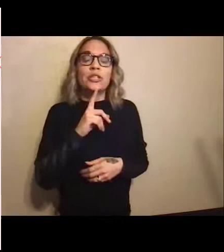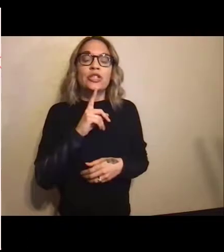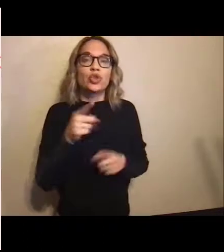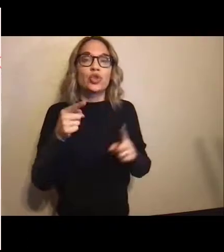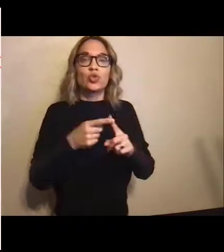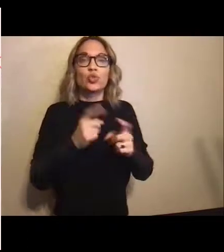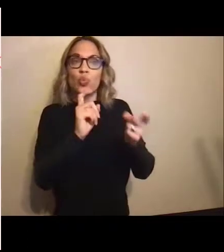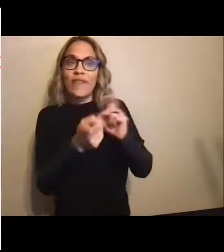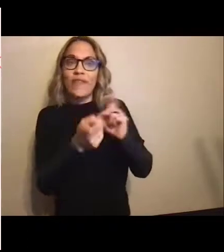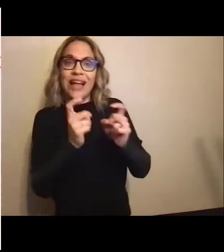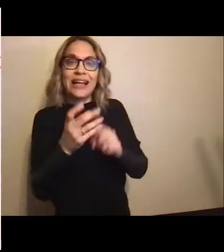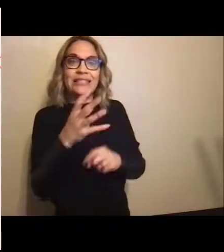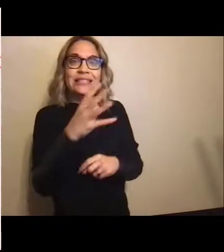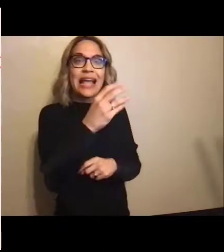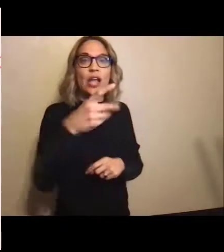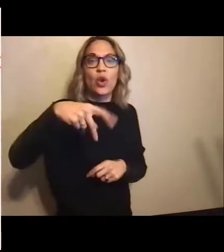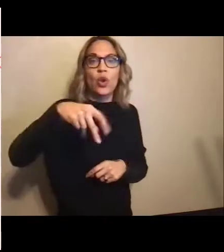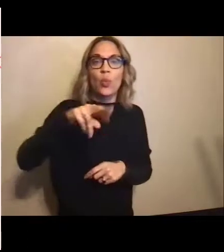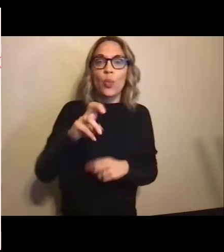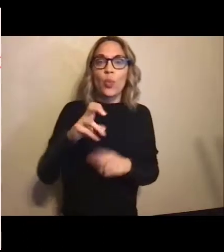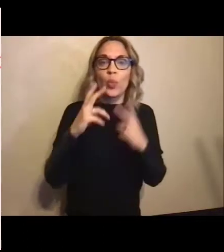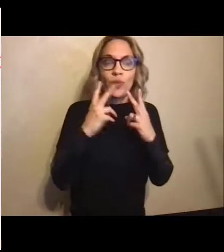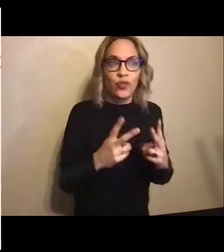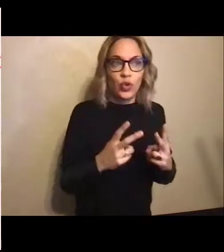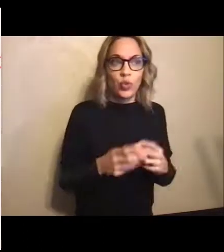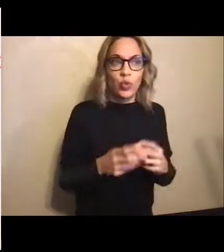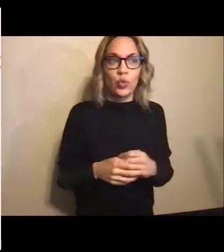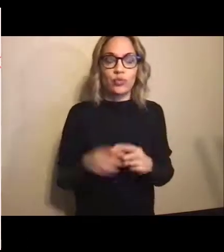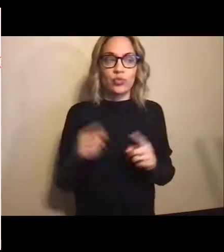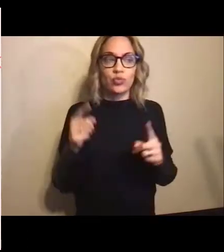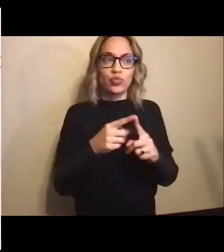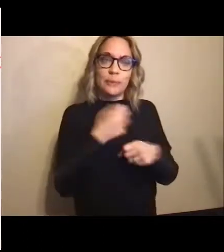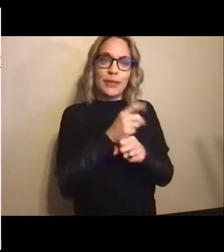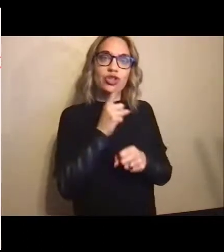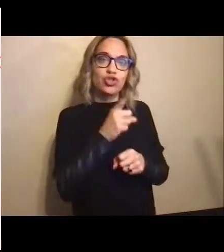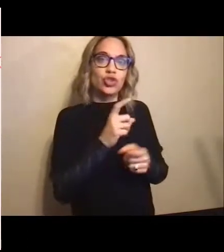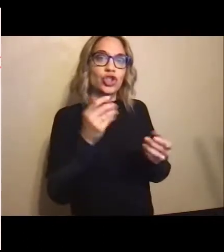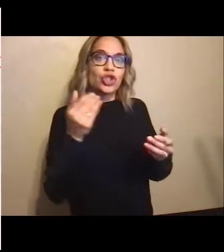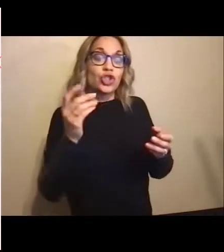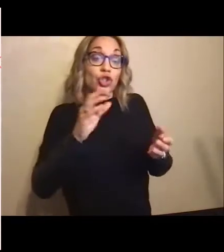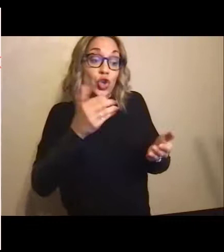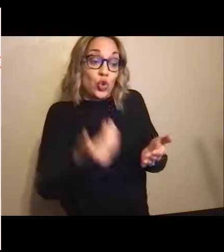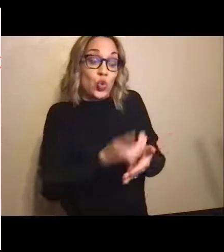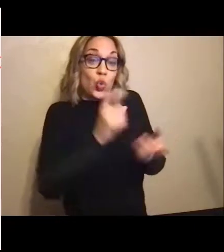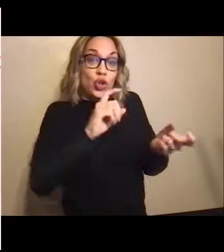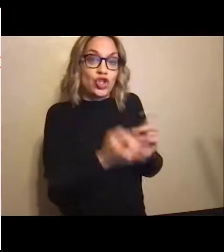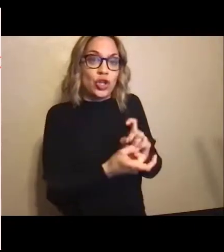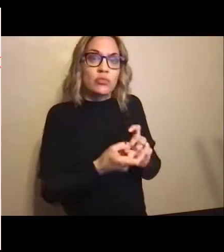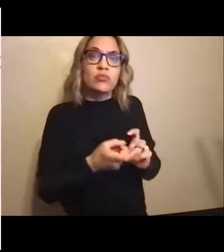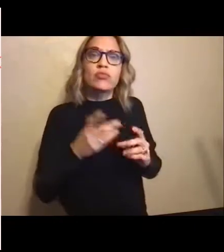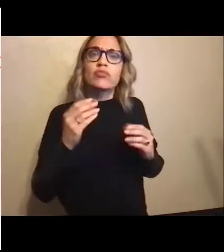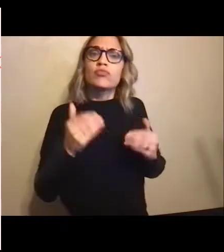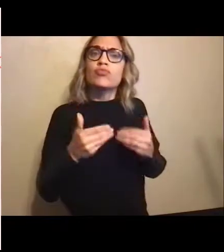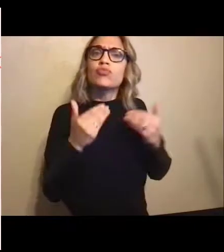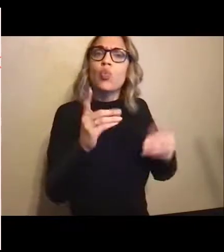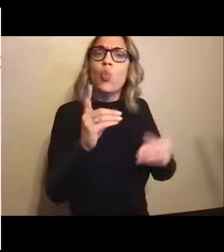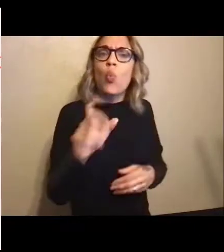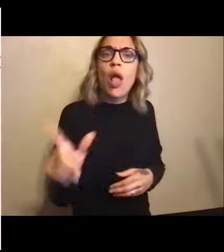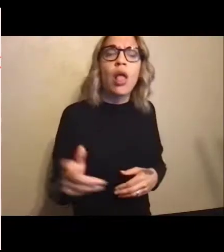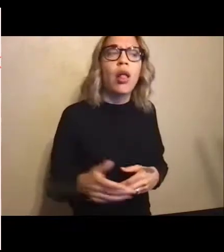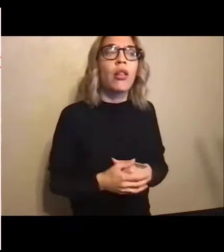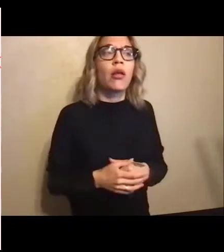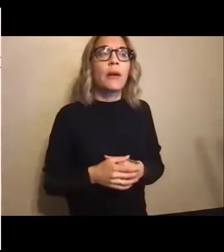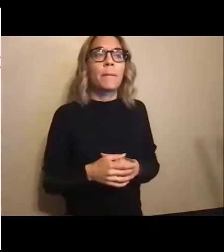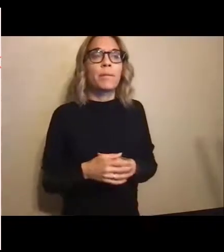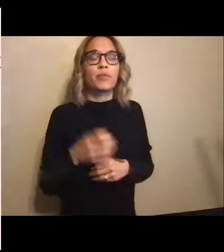I do that? Did I complete that? So it's really important to make sure to revise and review your list, to always make sure that you're staying on top